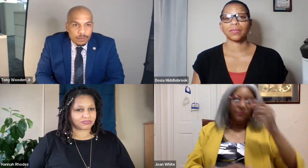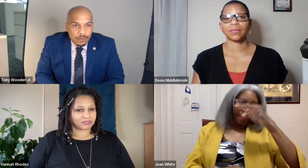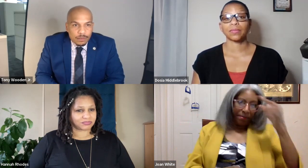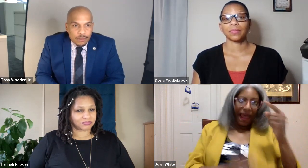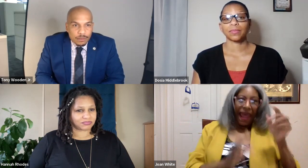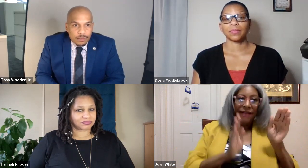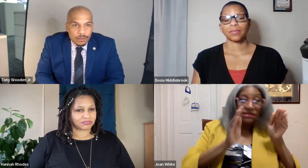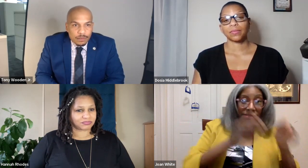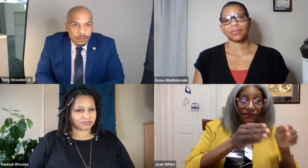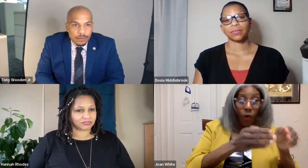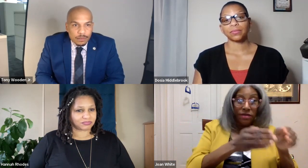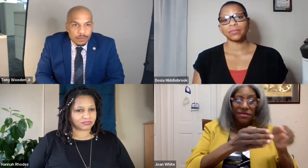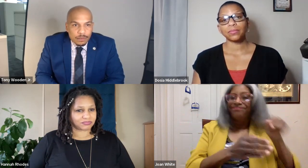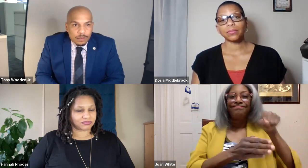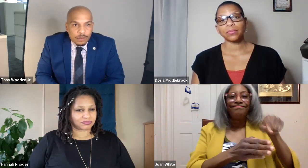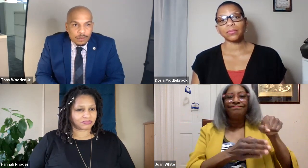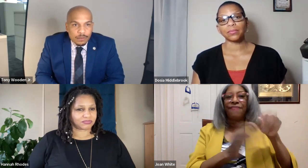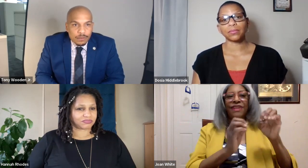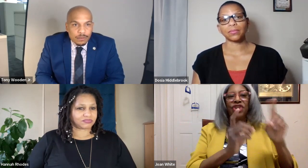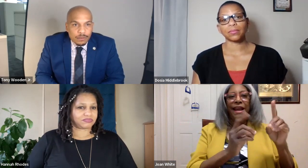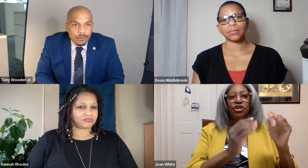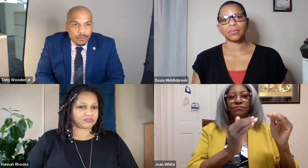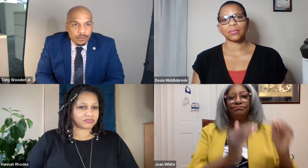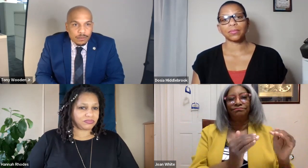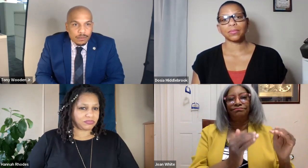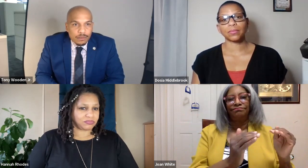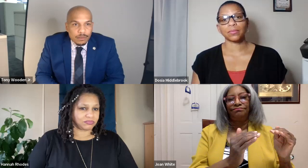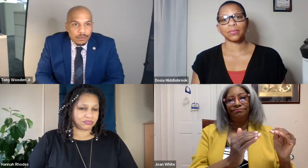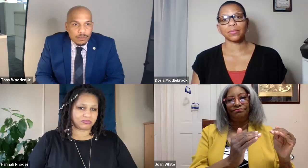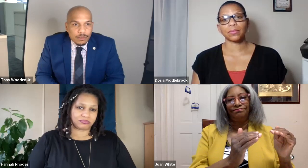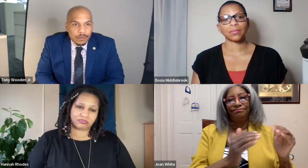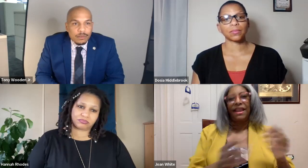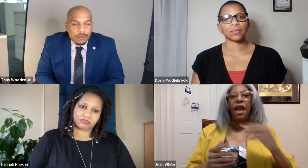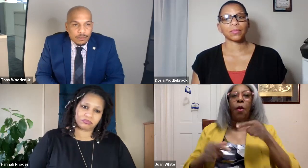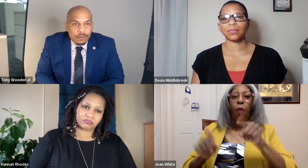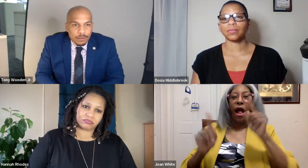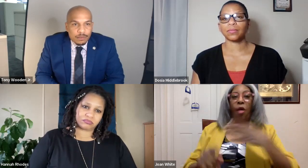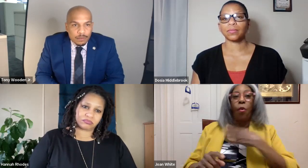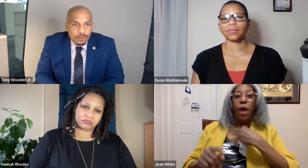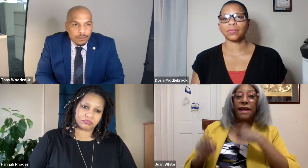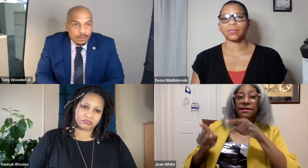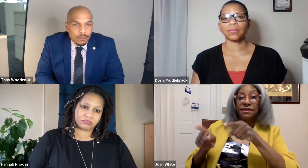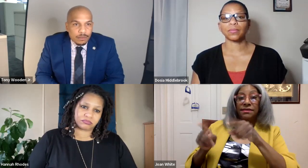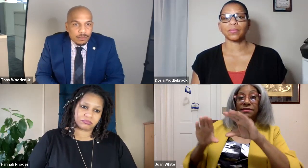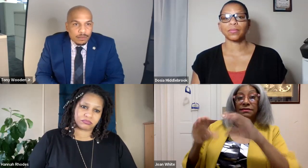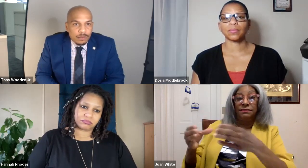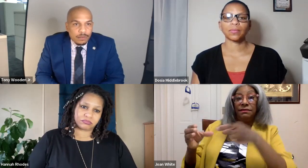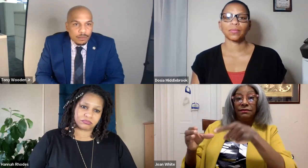students, was segregated. And most of the Black students, they didn't really focus on education. Their educational